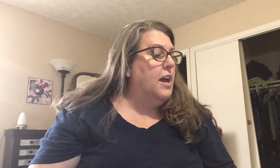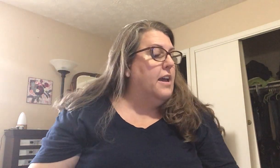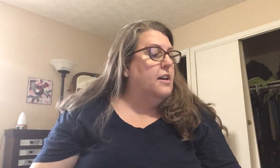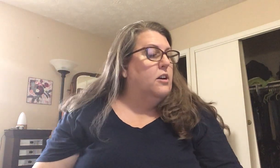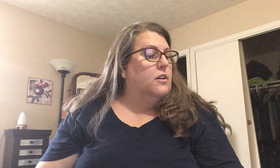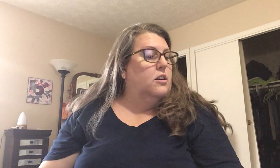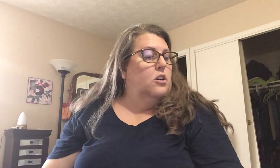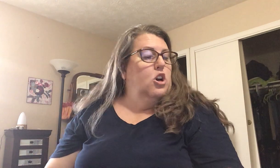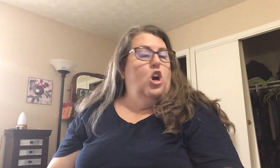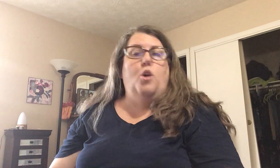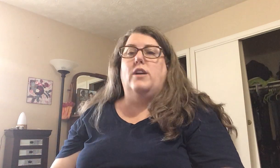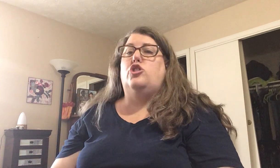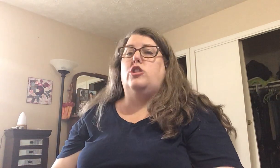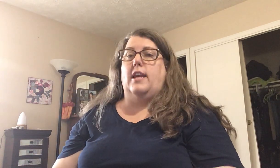Okay. Who is she?